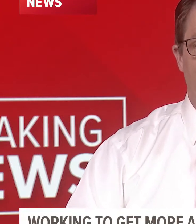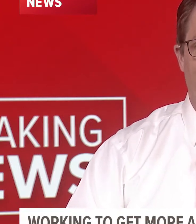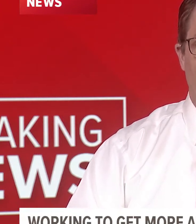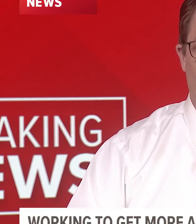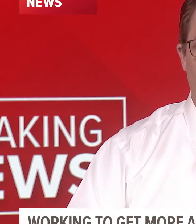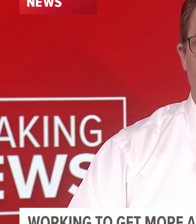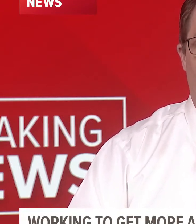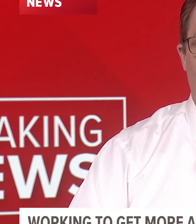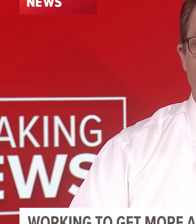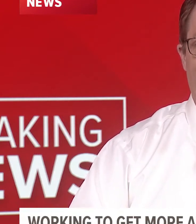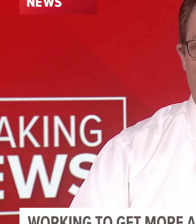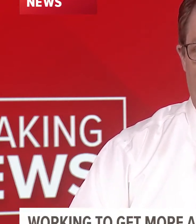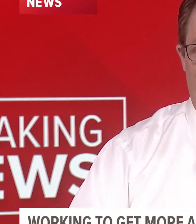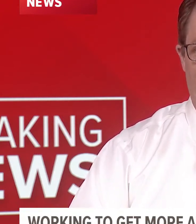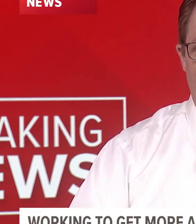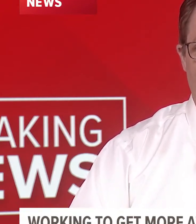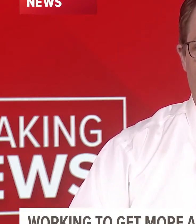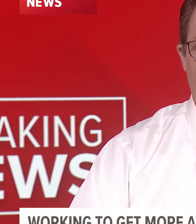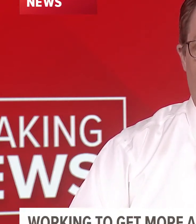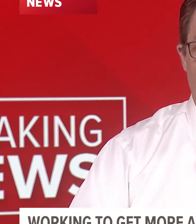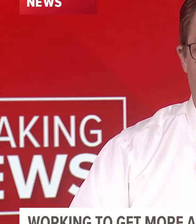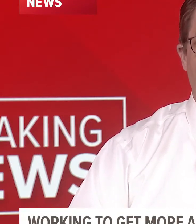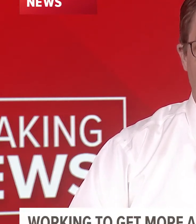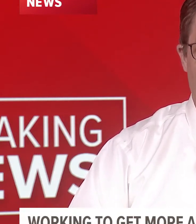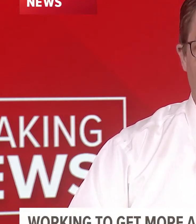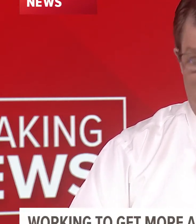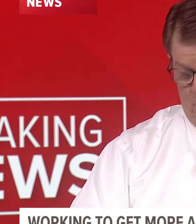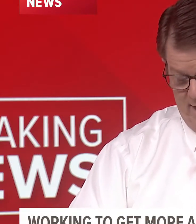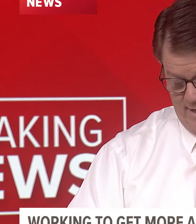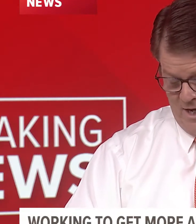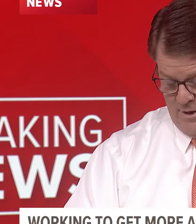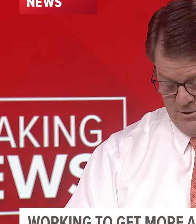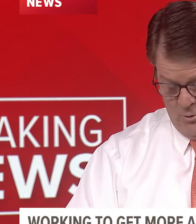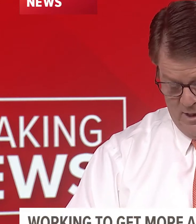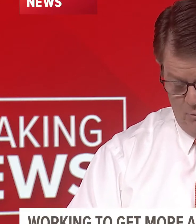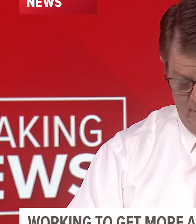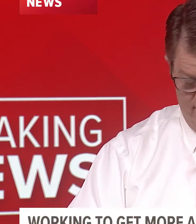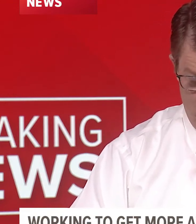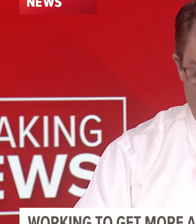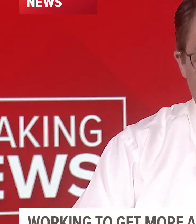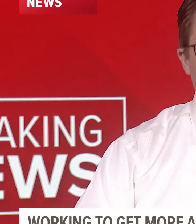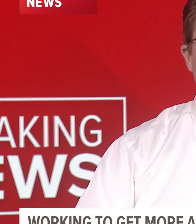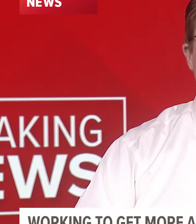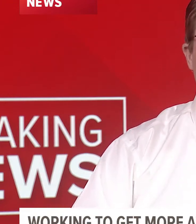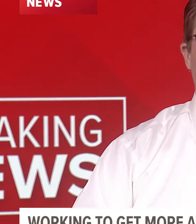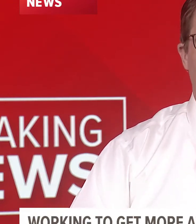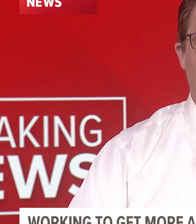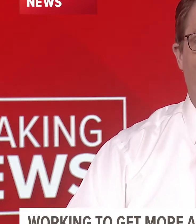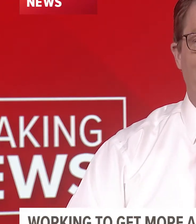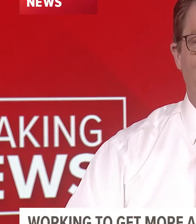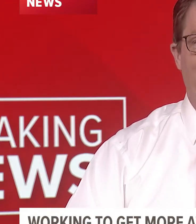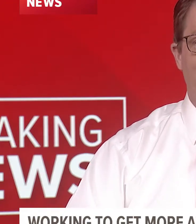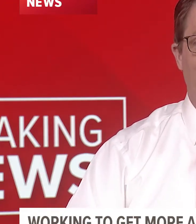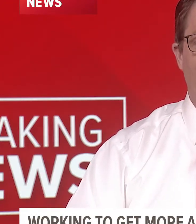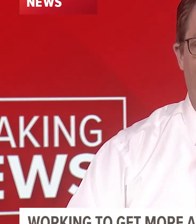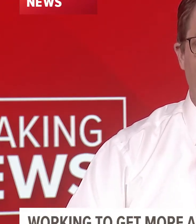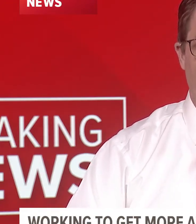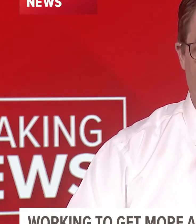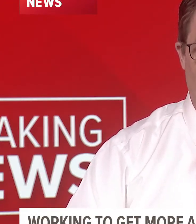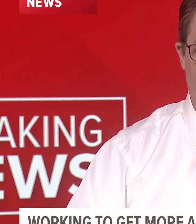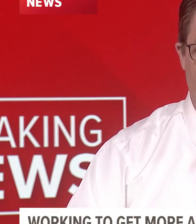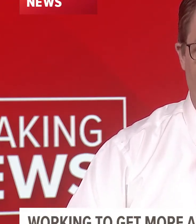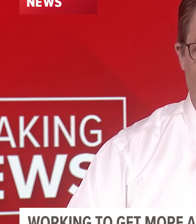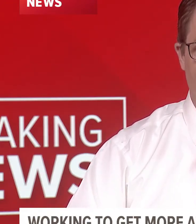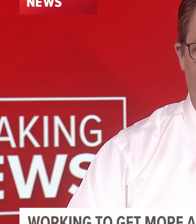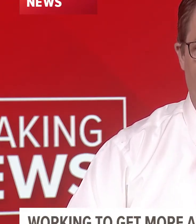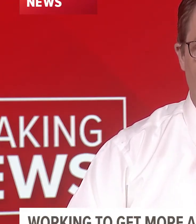that the state ordered home testing kits. A lot of that is happening right now as well. We'll have a recap of what the governor had to say, some reaction